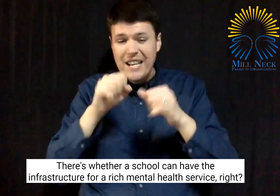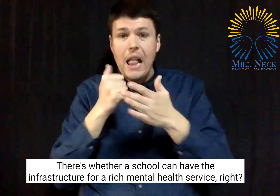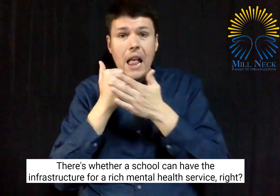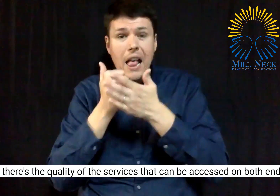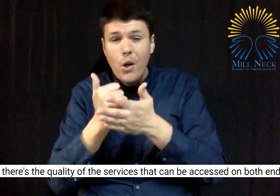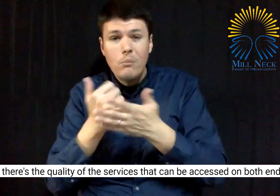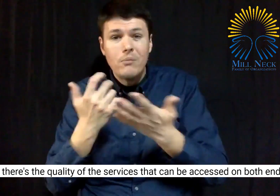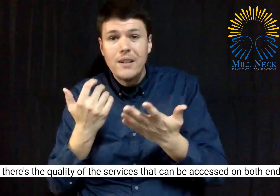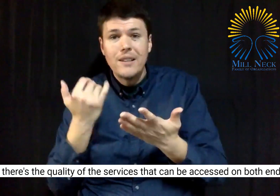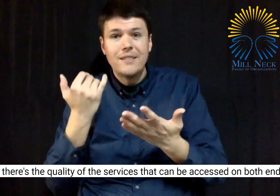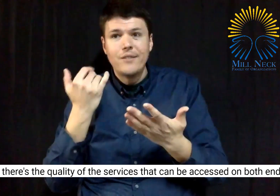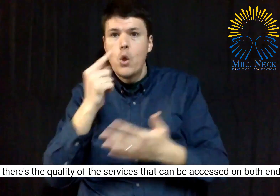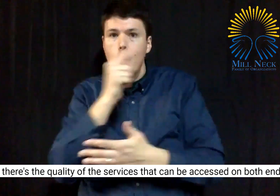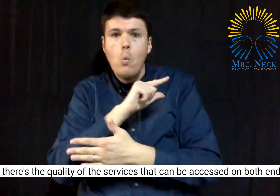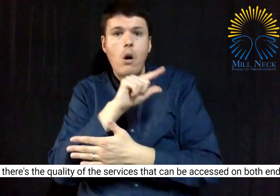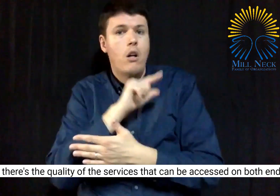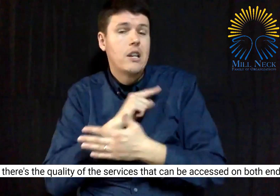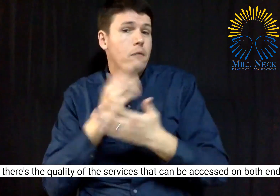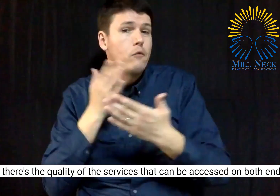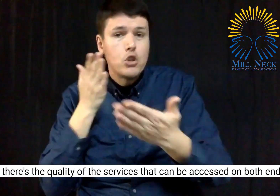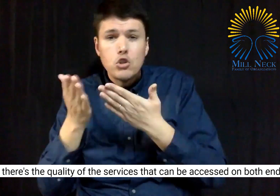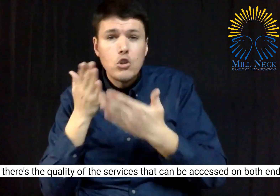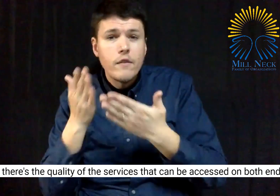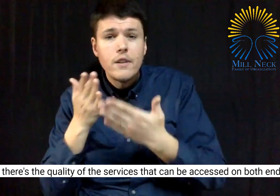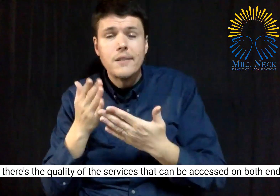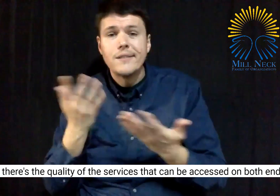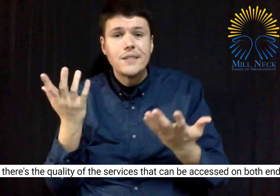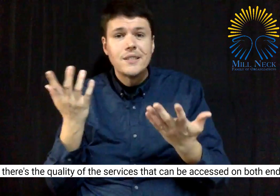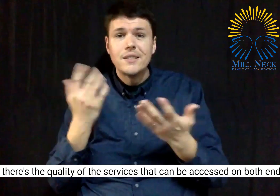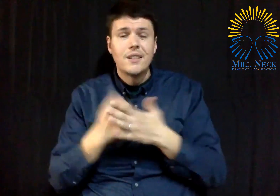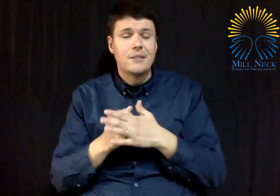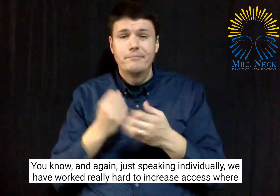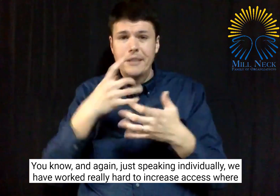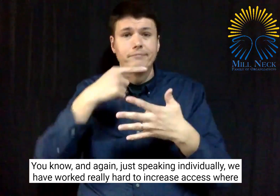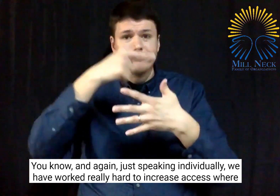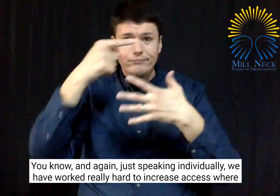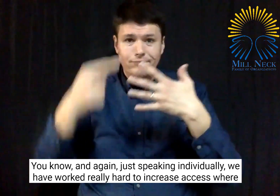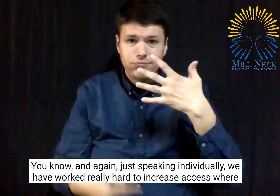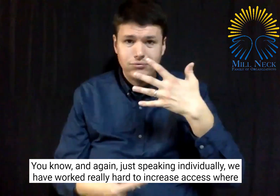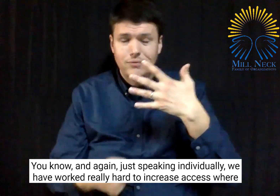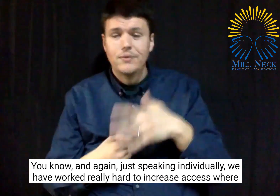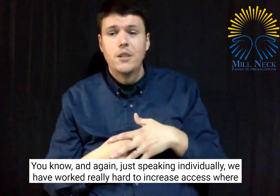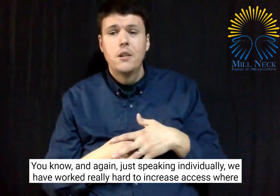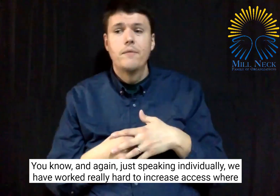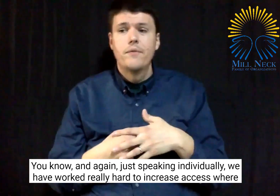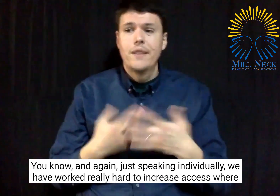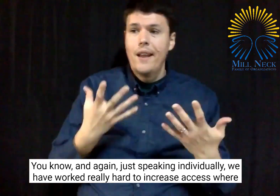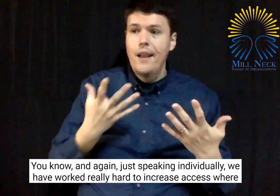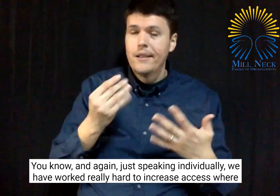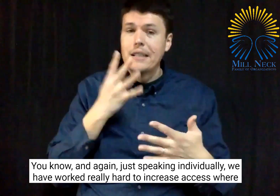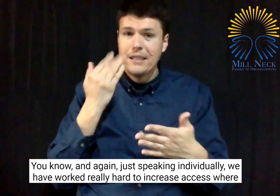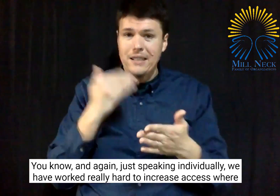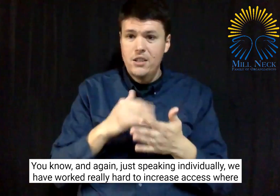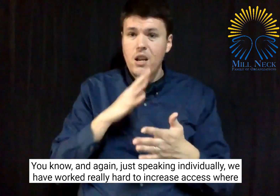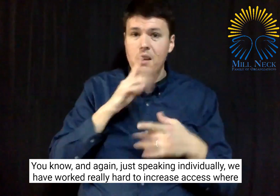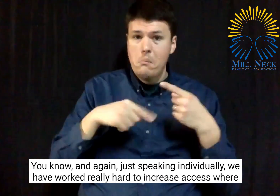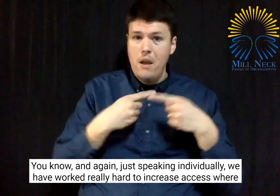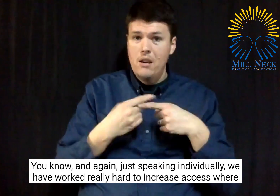right? And there's the quality of the services that can be accessed on both ends. And again, just speaking individually, we have worked